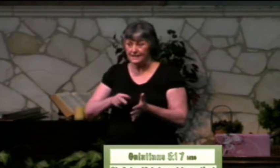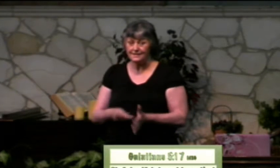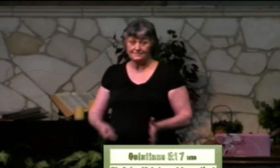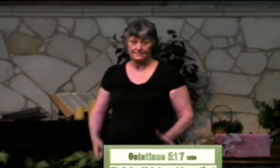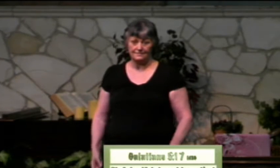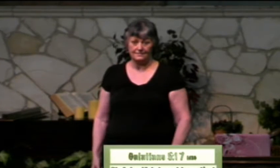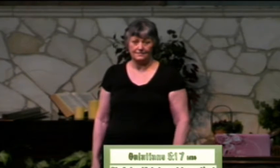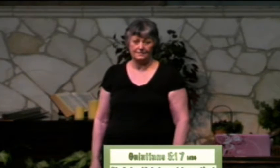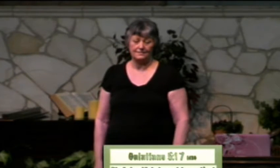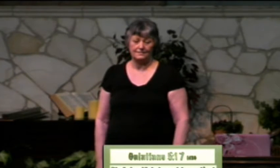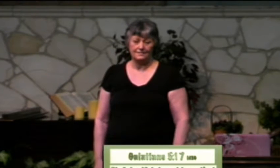mean?